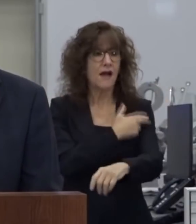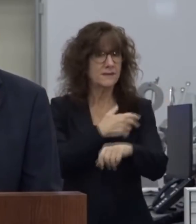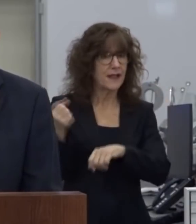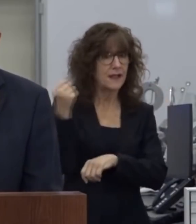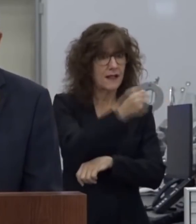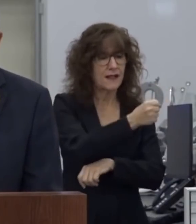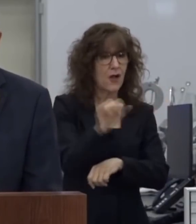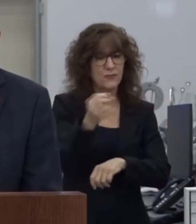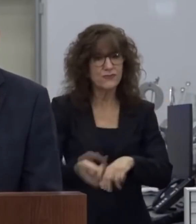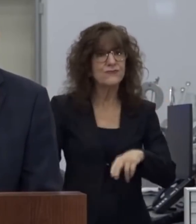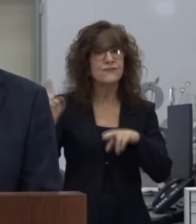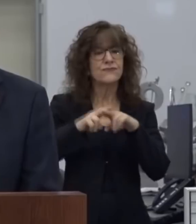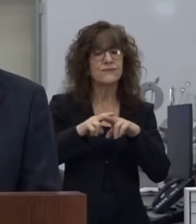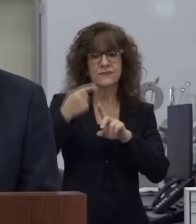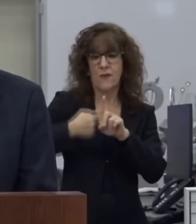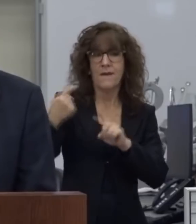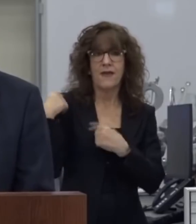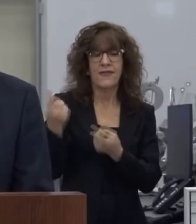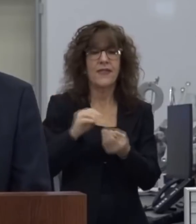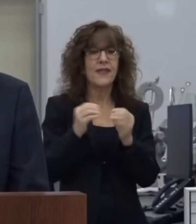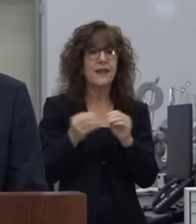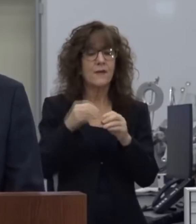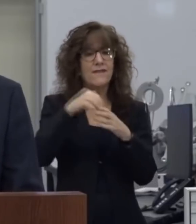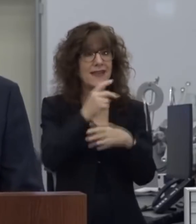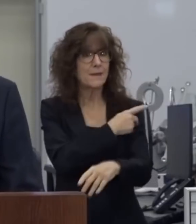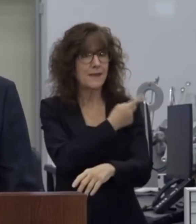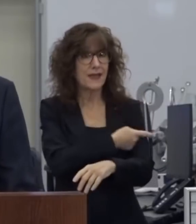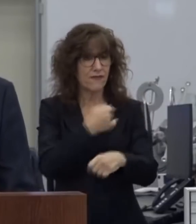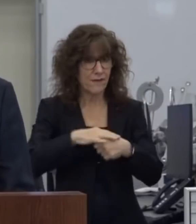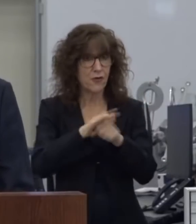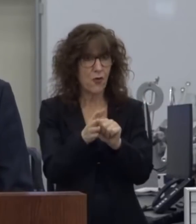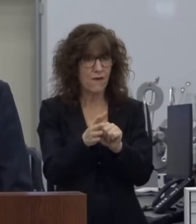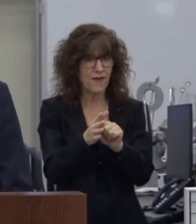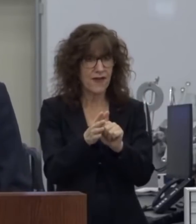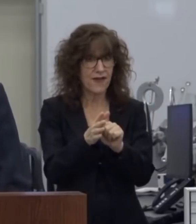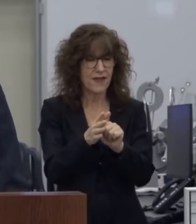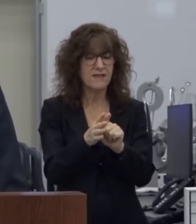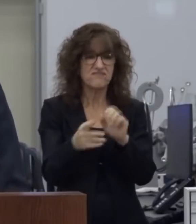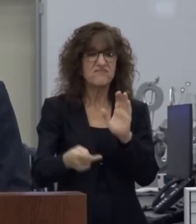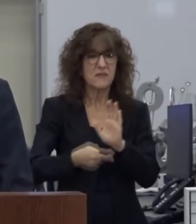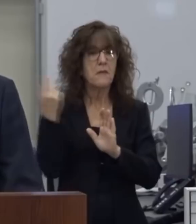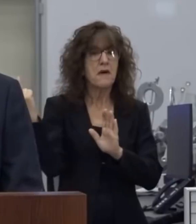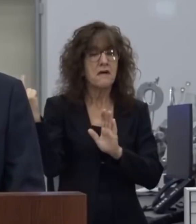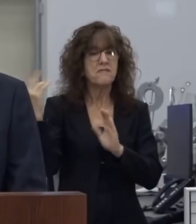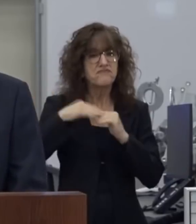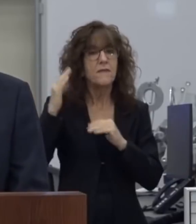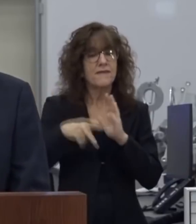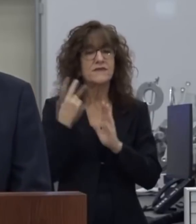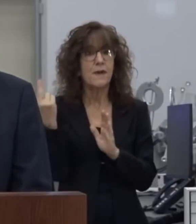also spiked. In the past month, the number of inpatients with COVID has more than doubled in our county